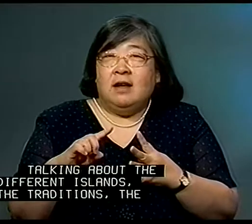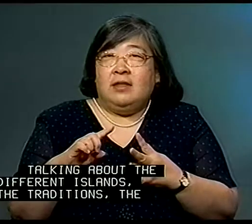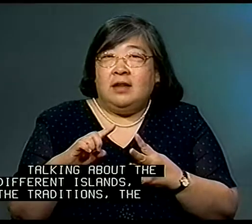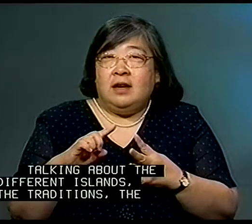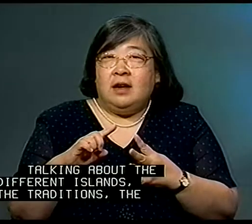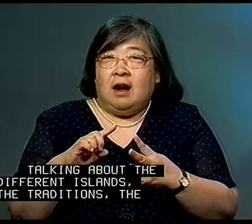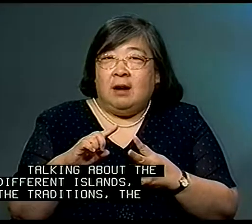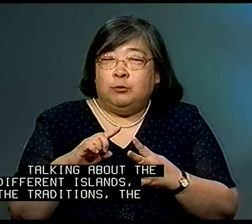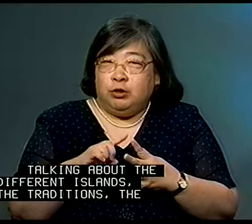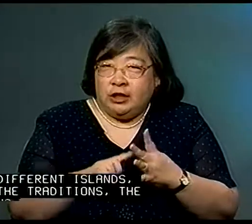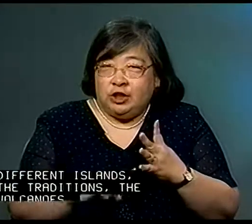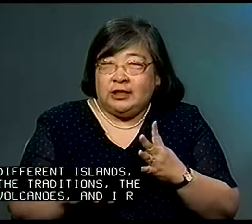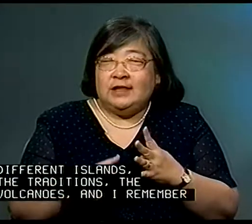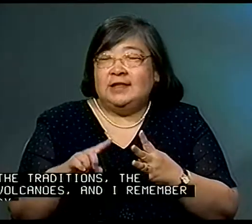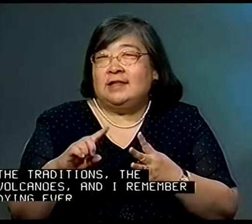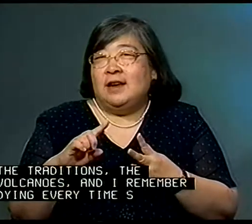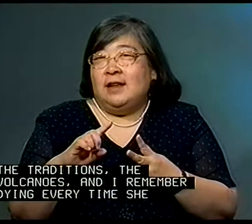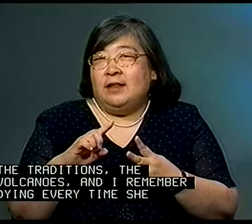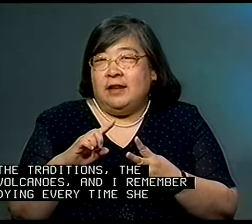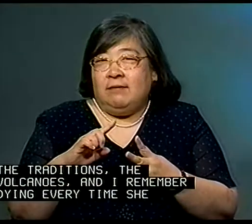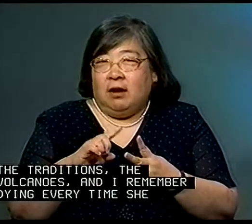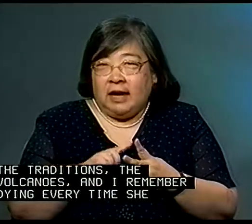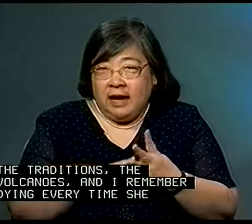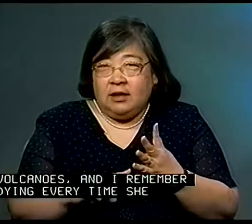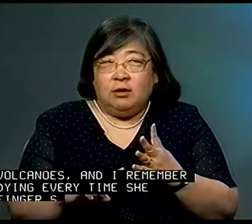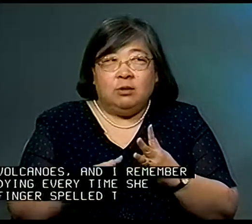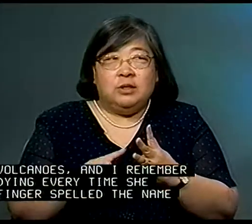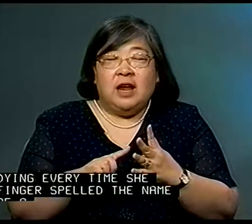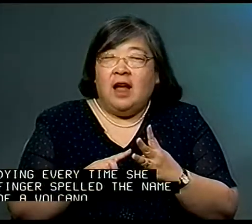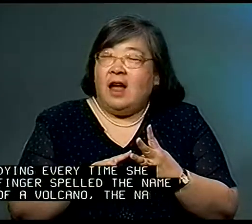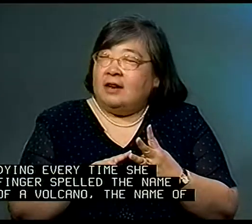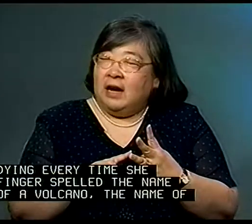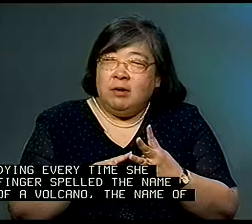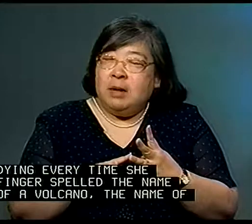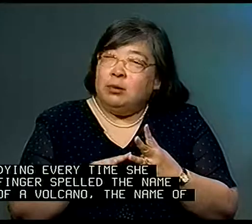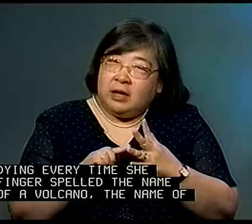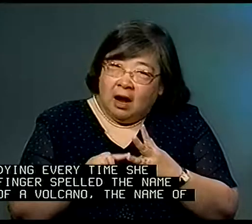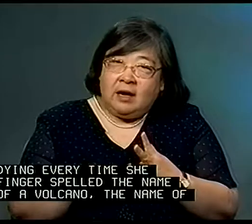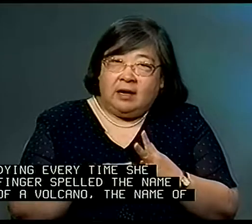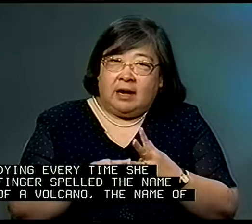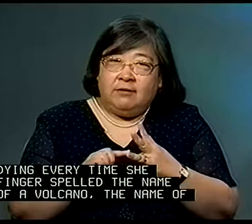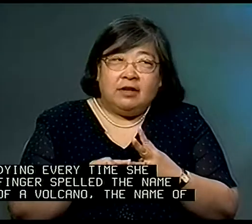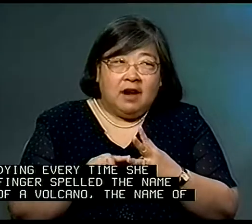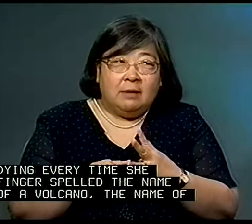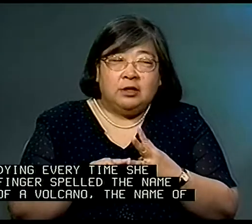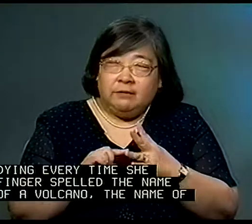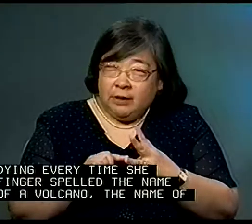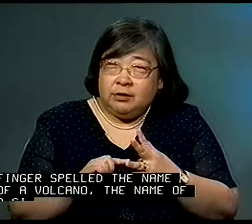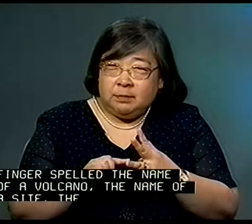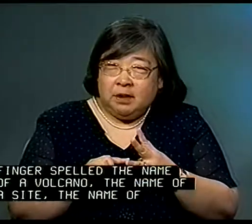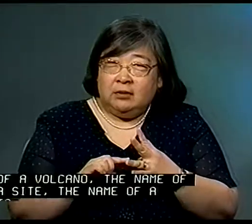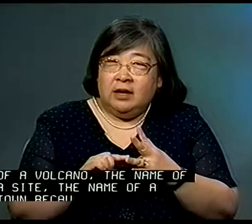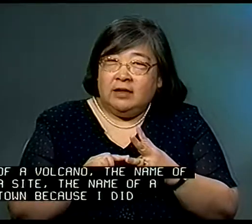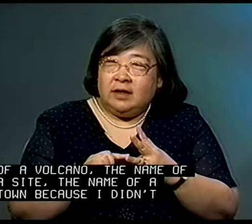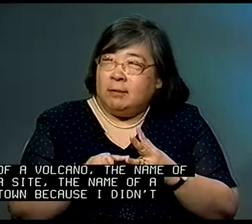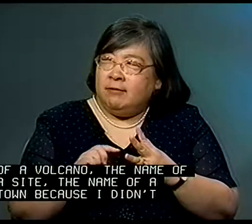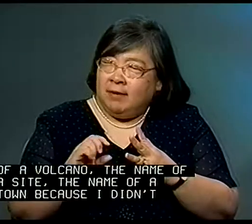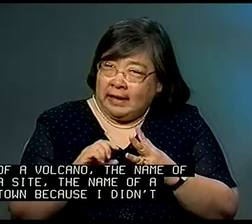the traditions, the volcanoes. And I remember dying every time she fingerspelled the name of a